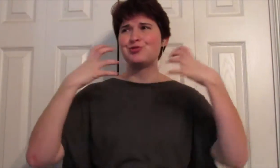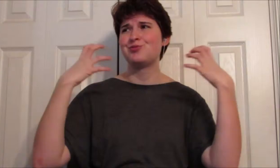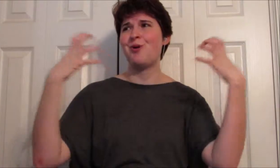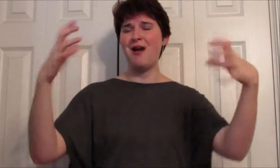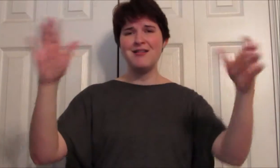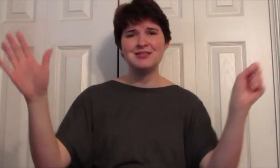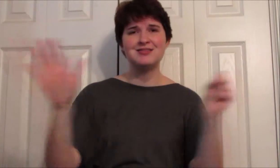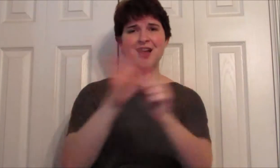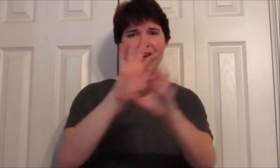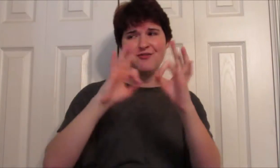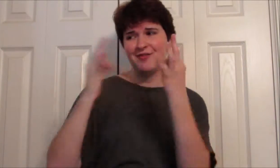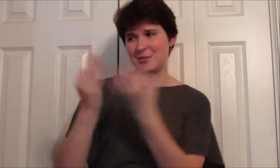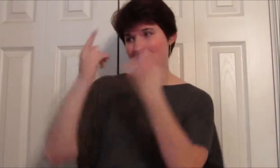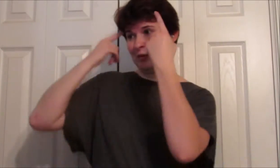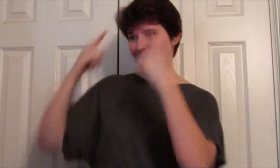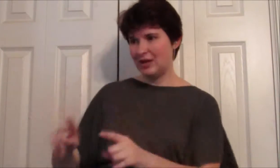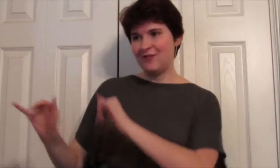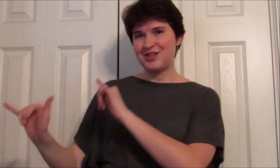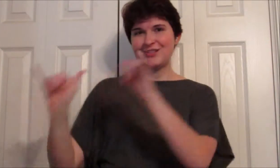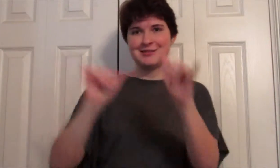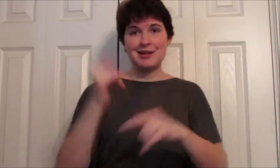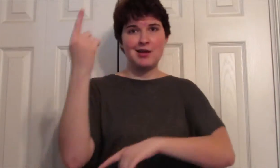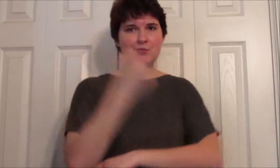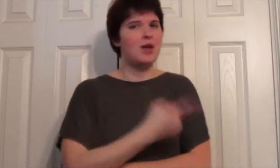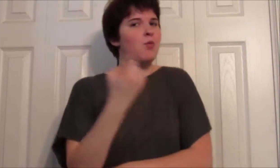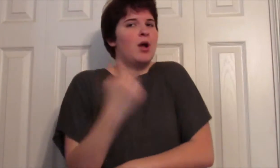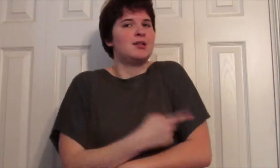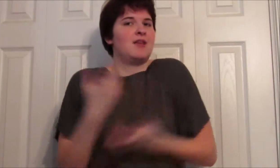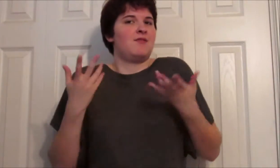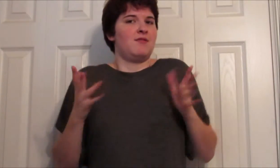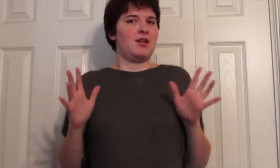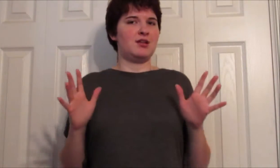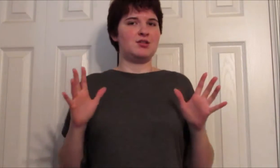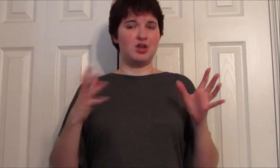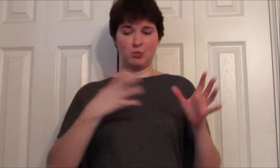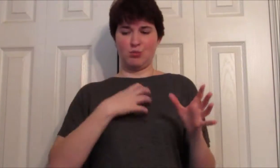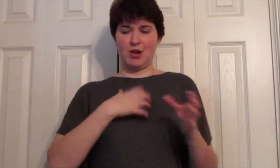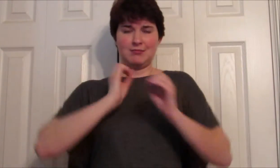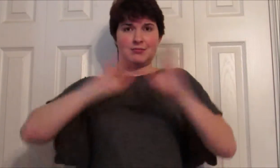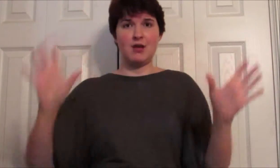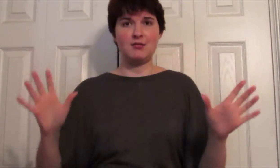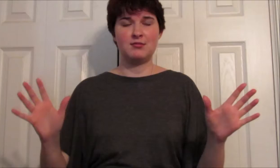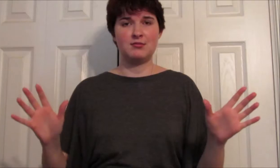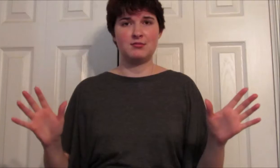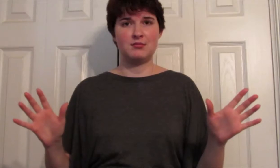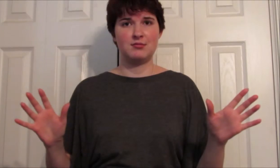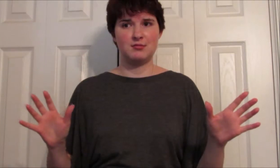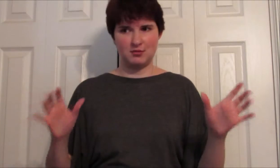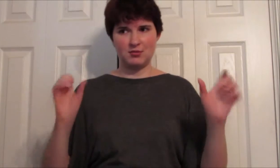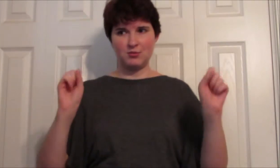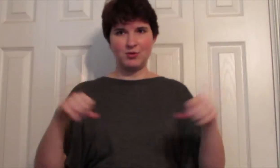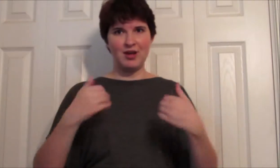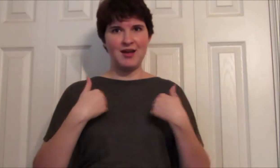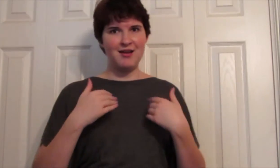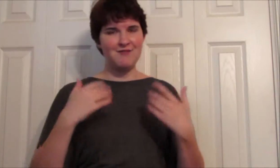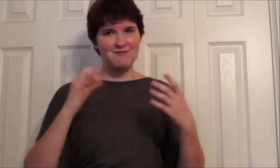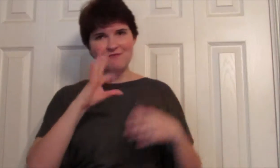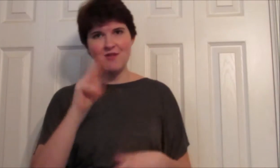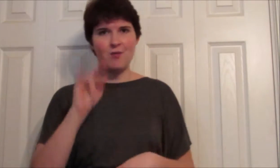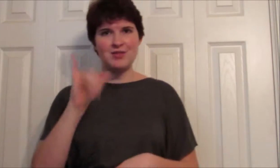agreeing that for the same day on one day, there would be no complaining. I mean, we could really have fun with it. We'd make it a